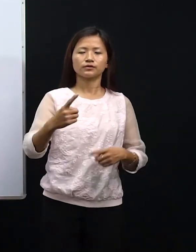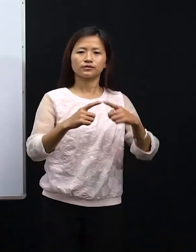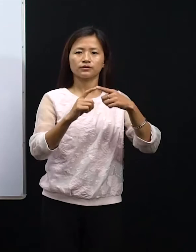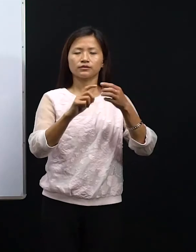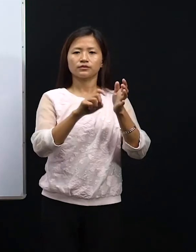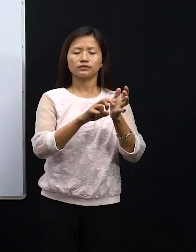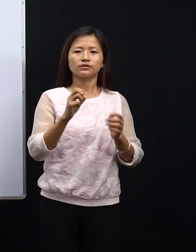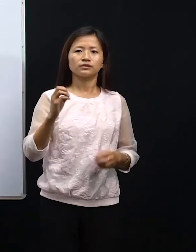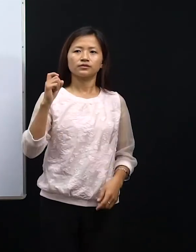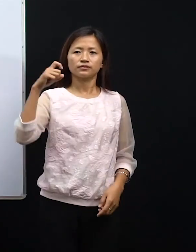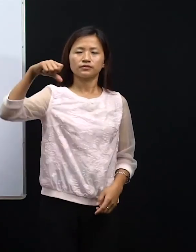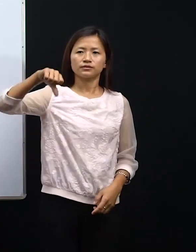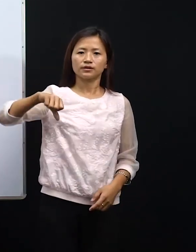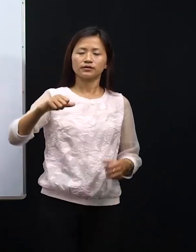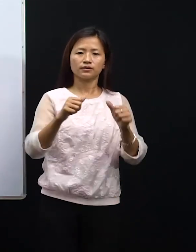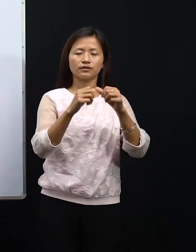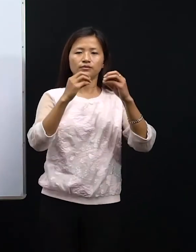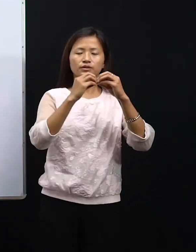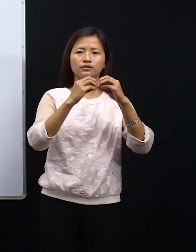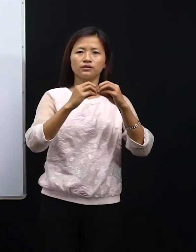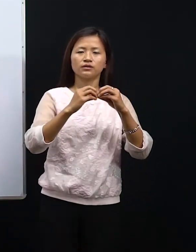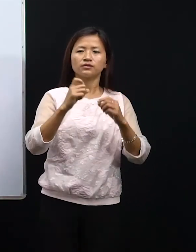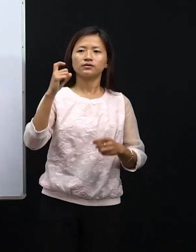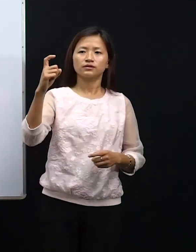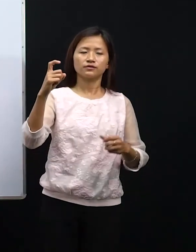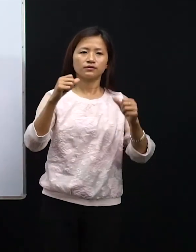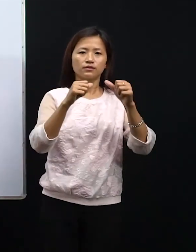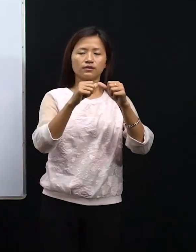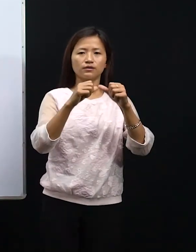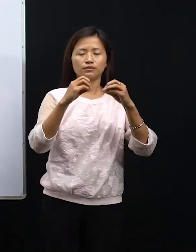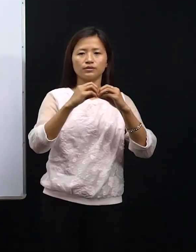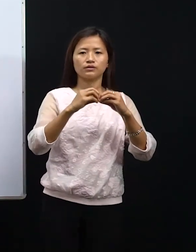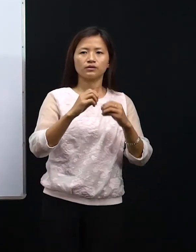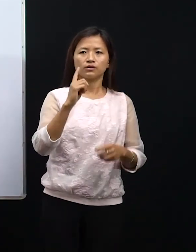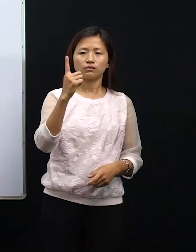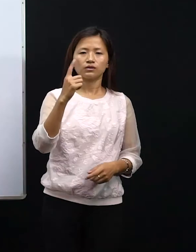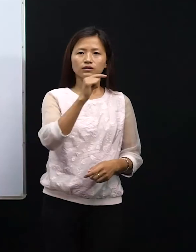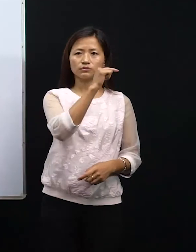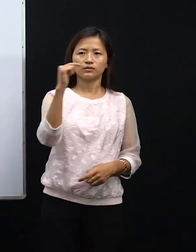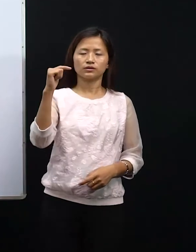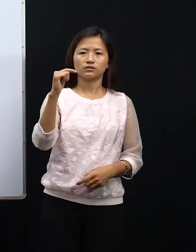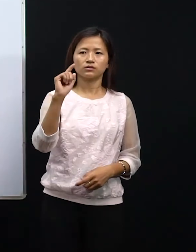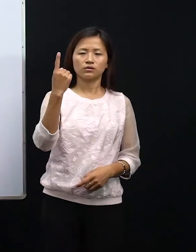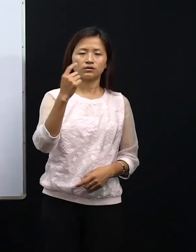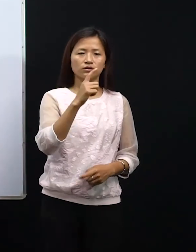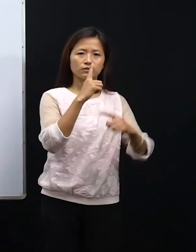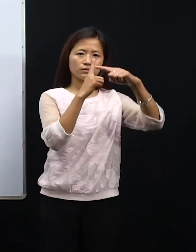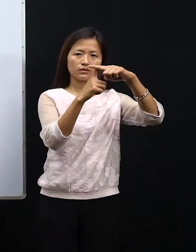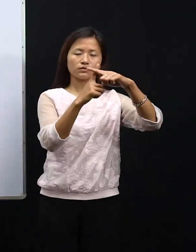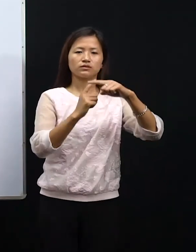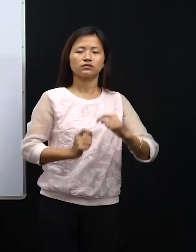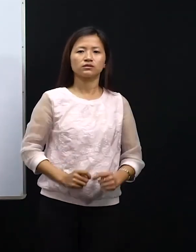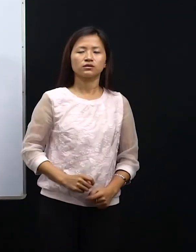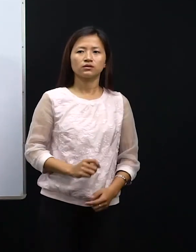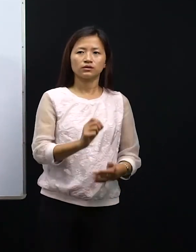9ab, 7ab. But here you can see that one is minus, one is plus. Okay,